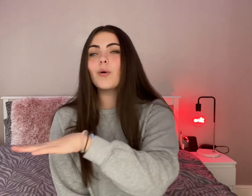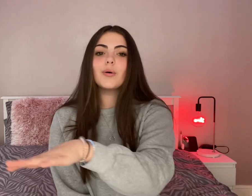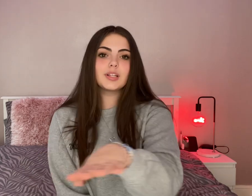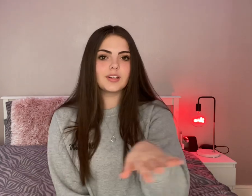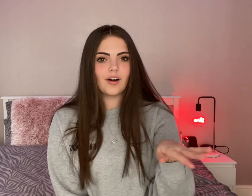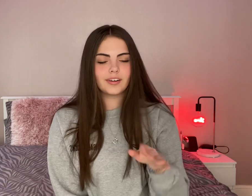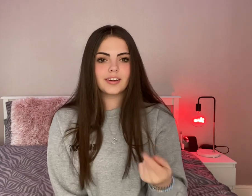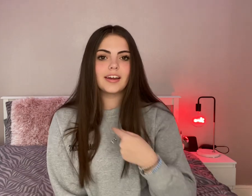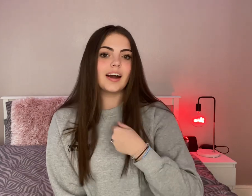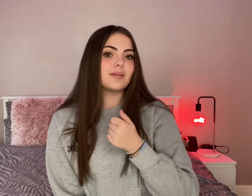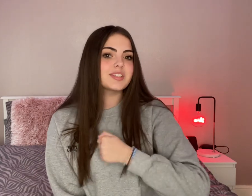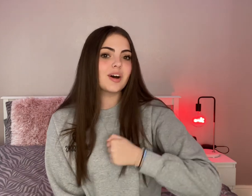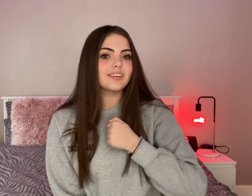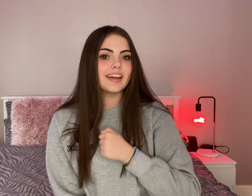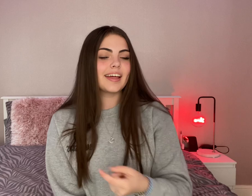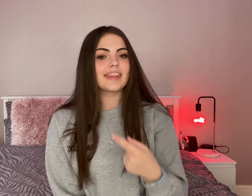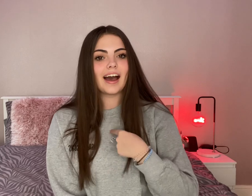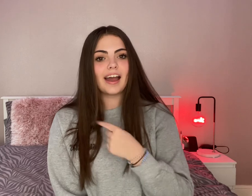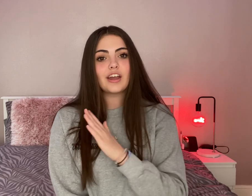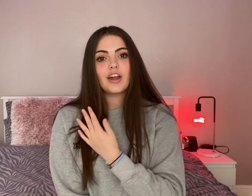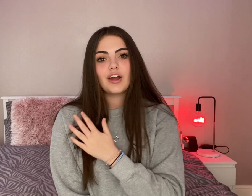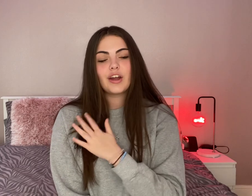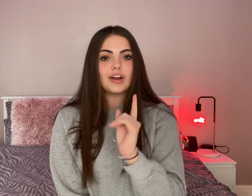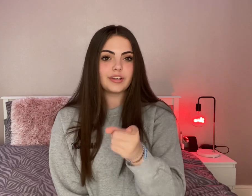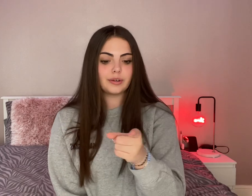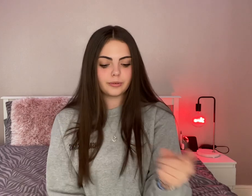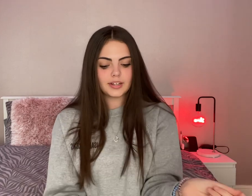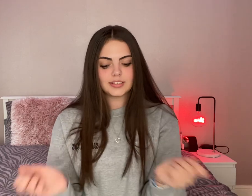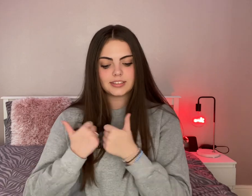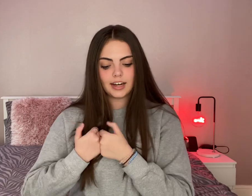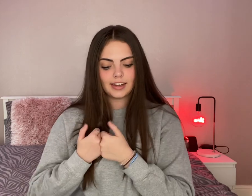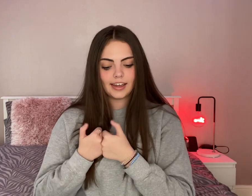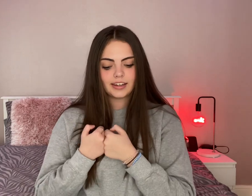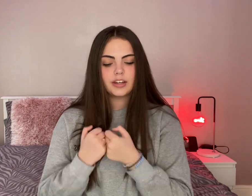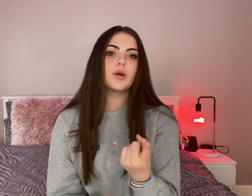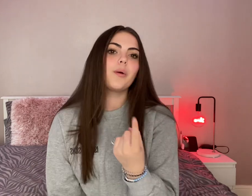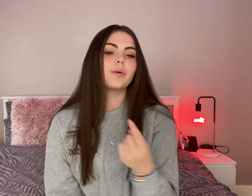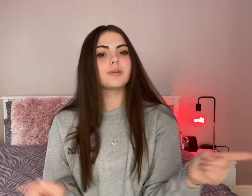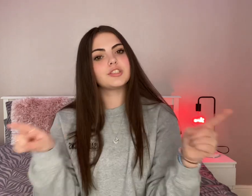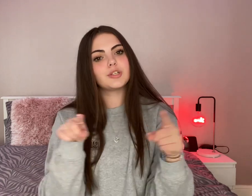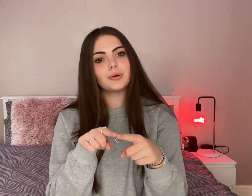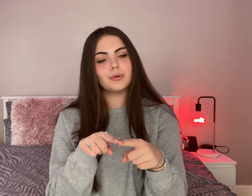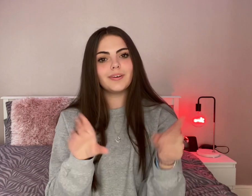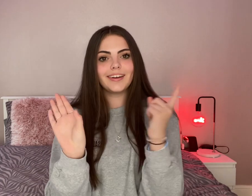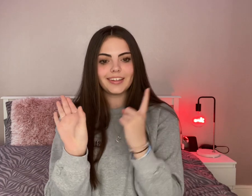all along. I'm sorry that I hurt you, darling. We were too